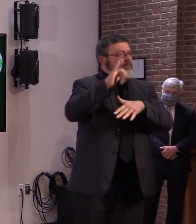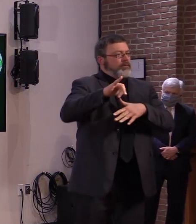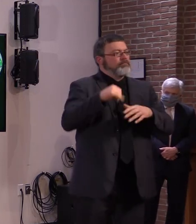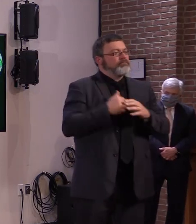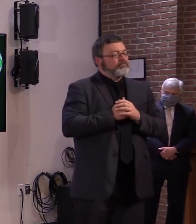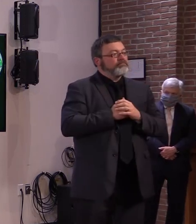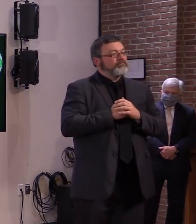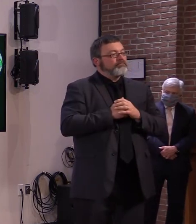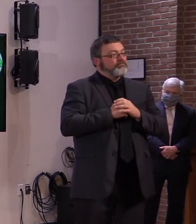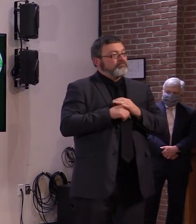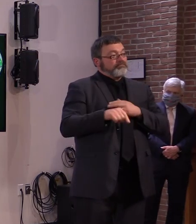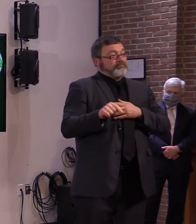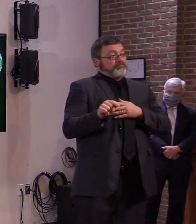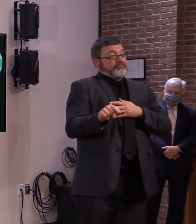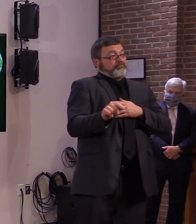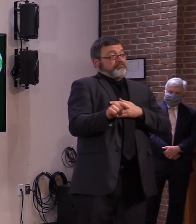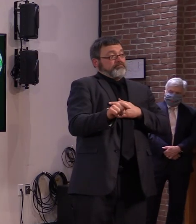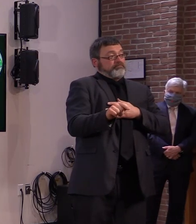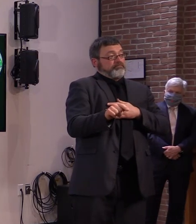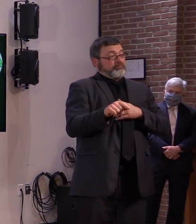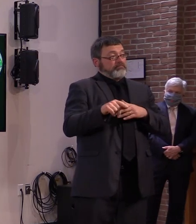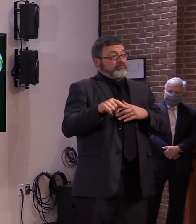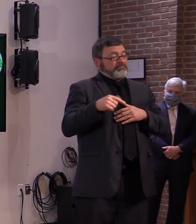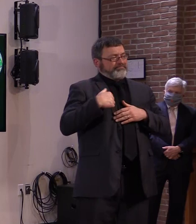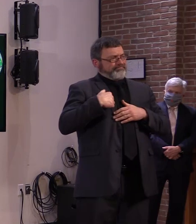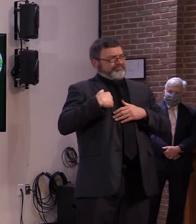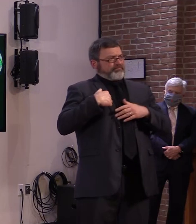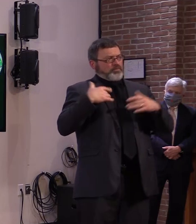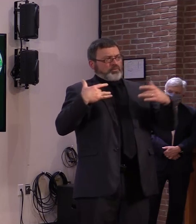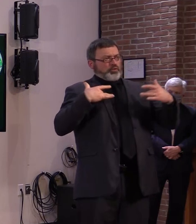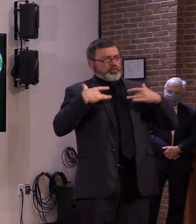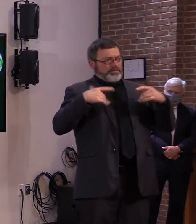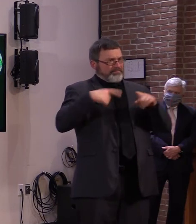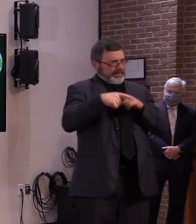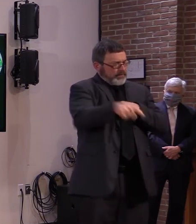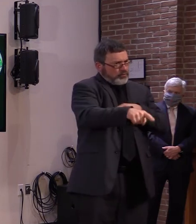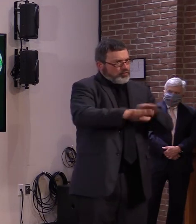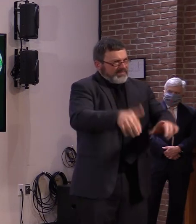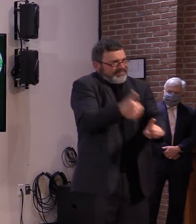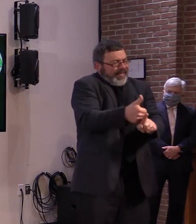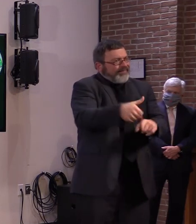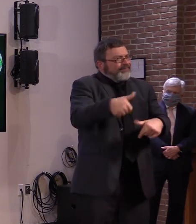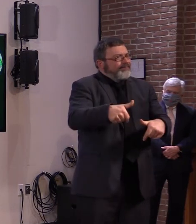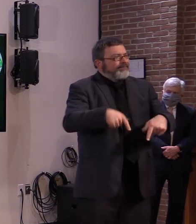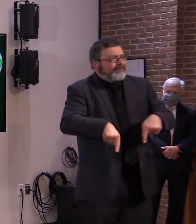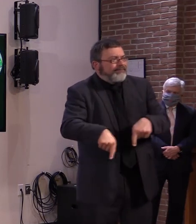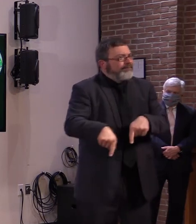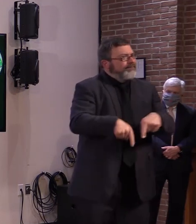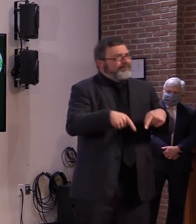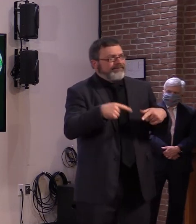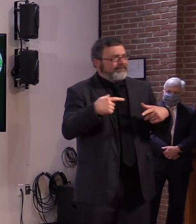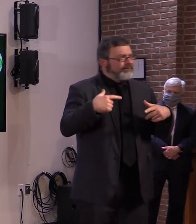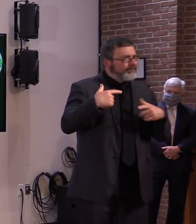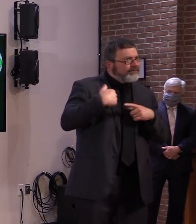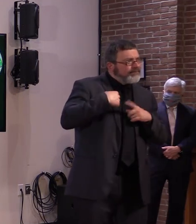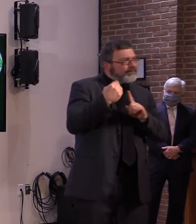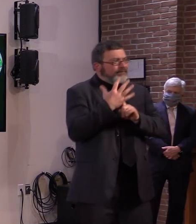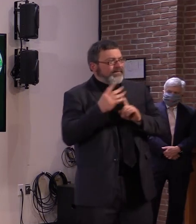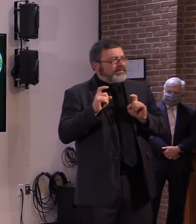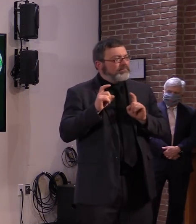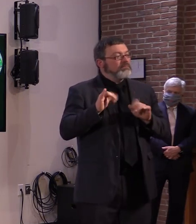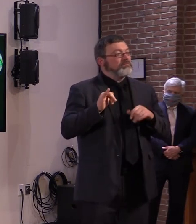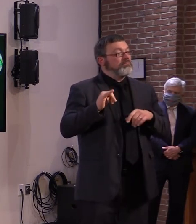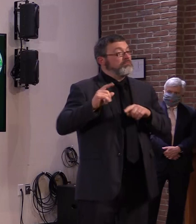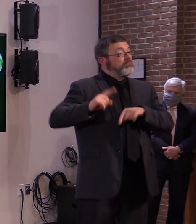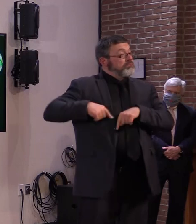not doing okay. It's been 2 months now since K through 12 schools opened, and I'd like to take a moment to reflect